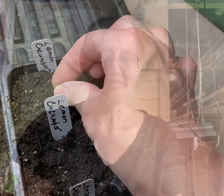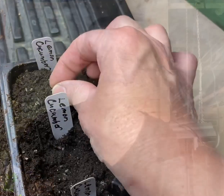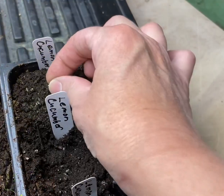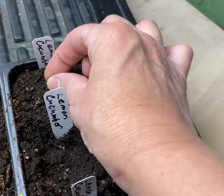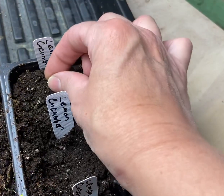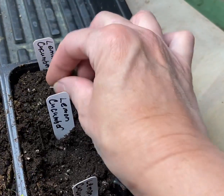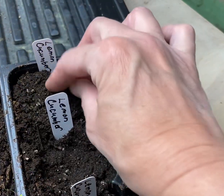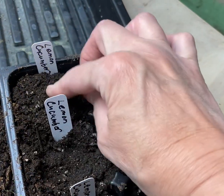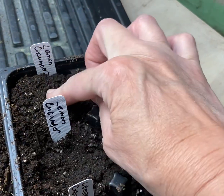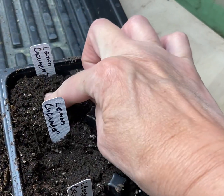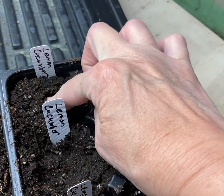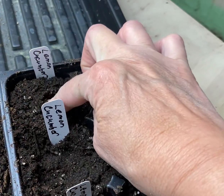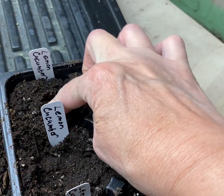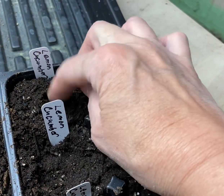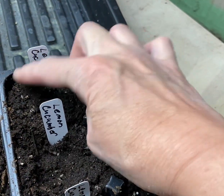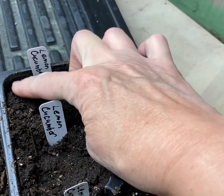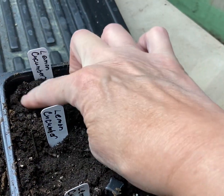a cheap option for me.